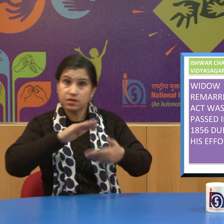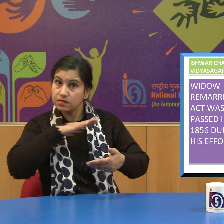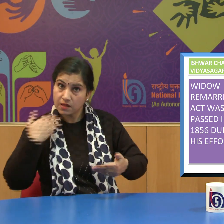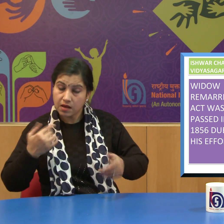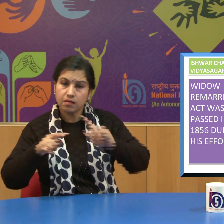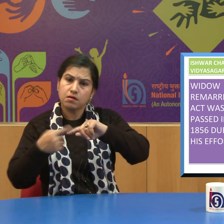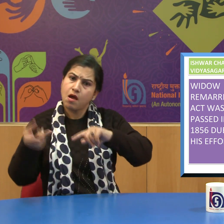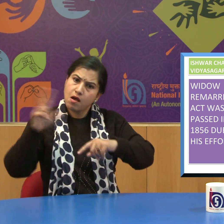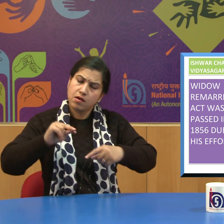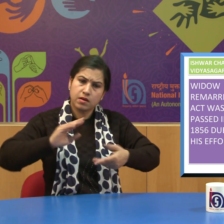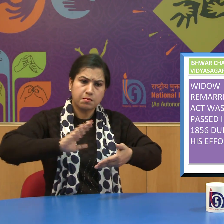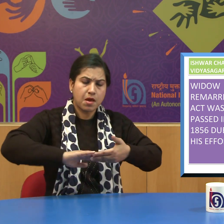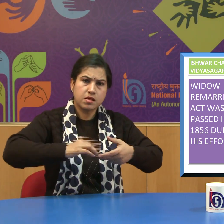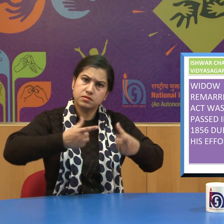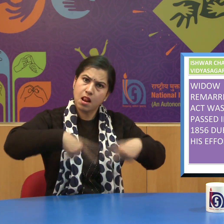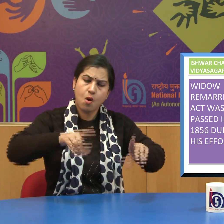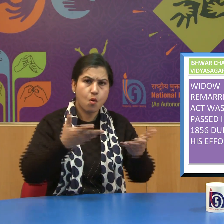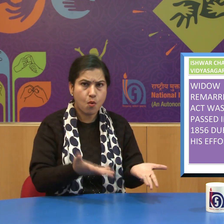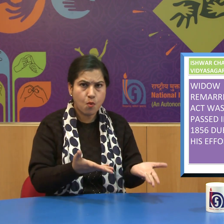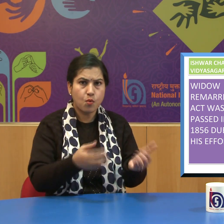of Indian social reformer